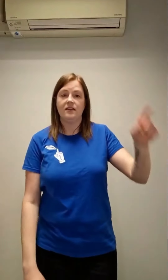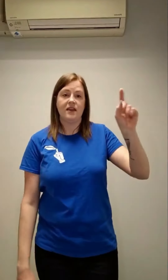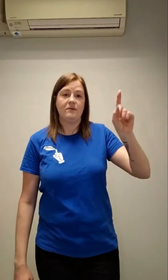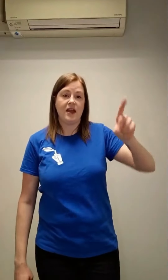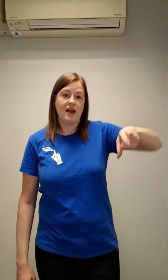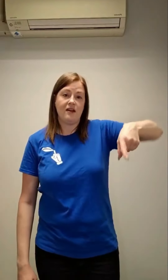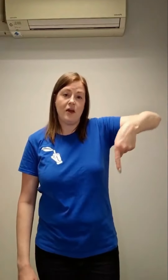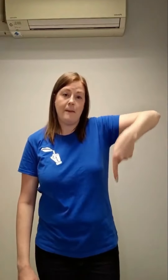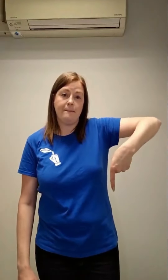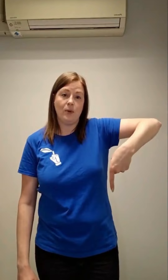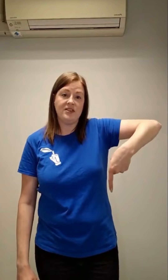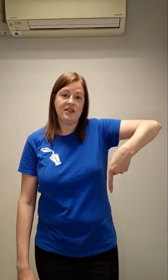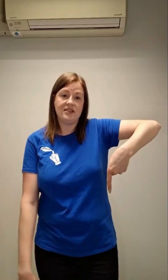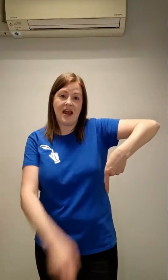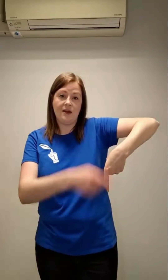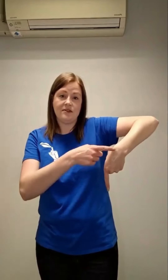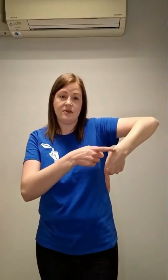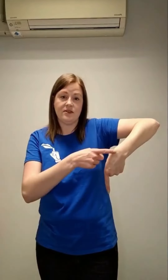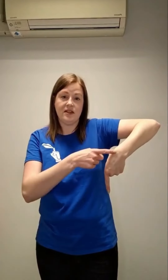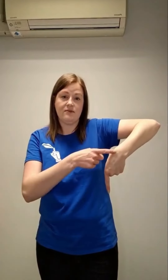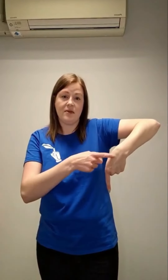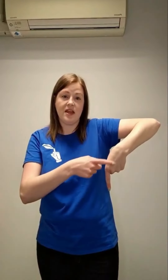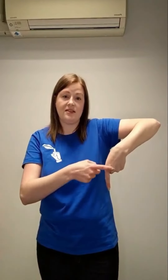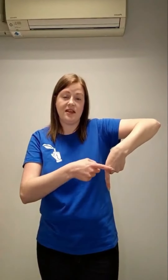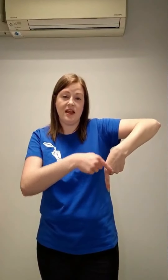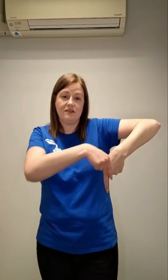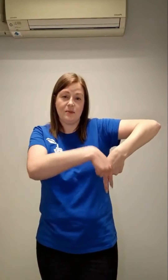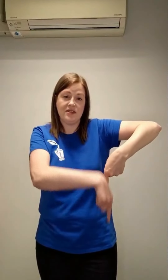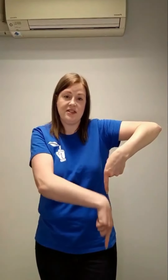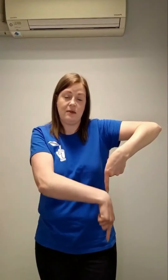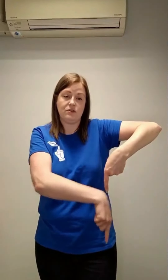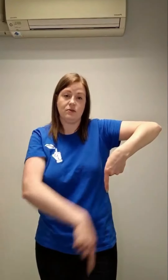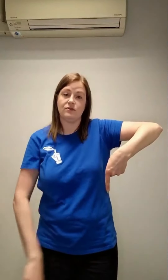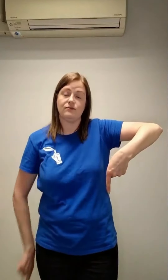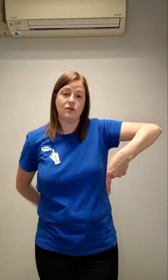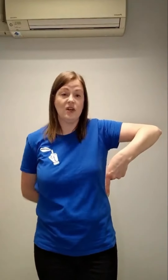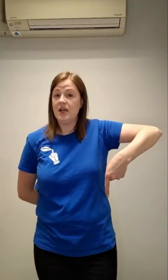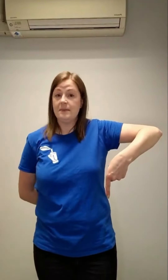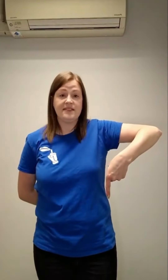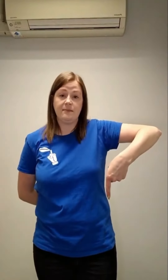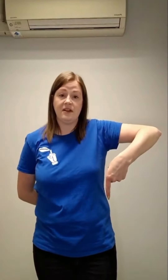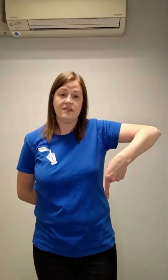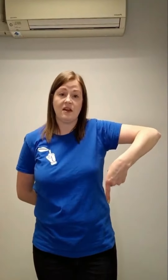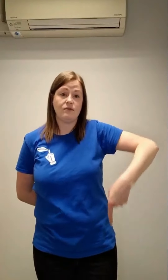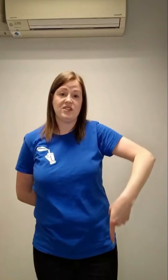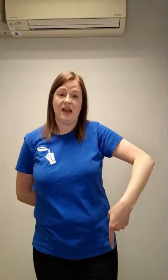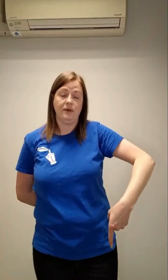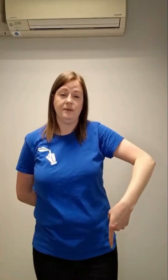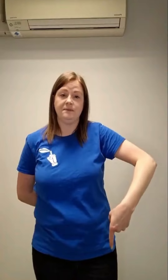Then we have pointing down. So you see from here to here is pointing down towards the floor, simply in the sign for down.